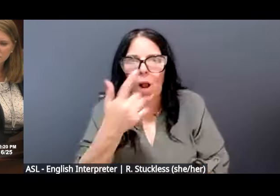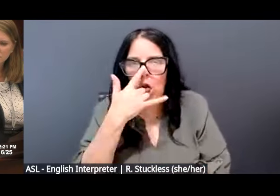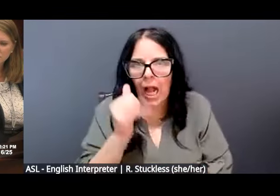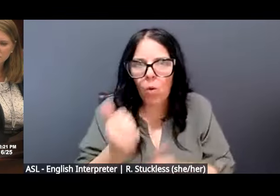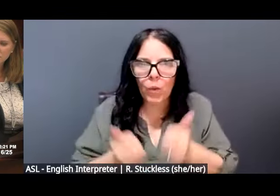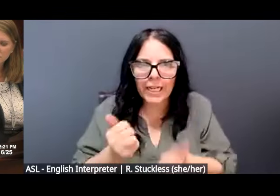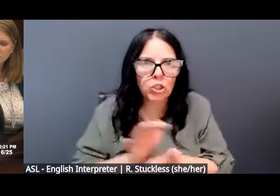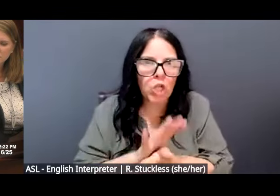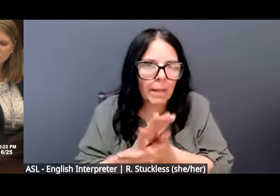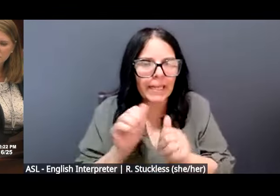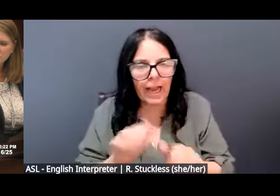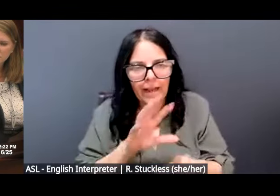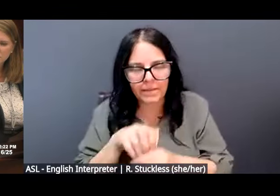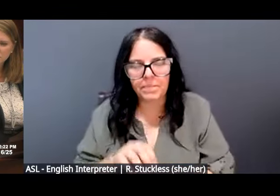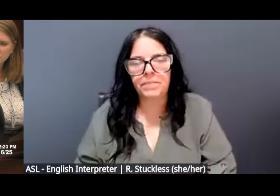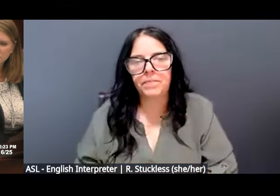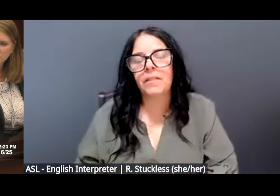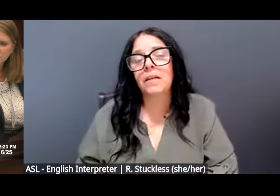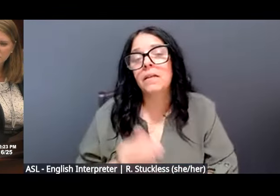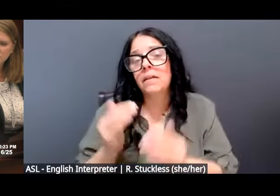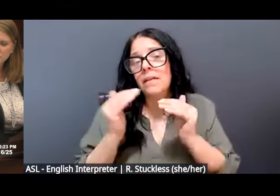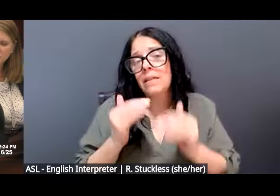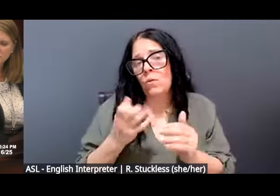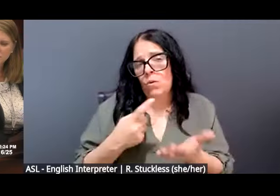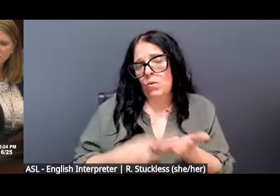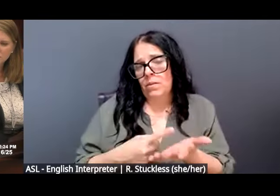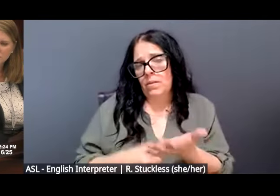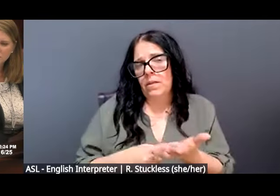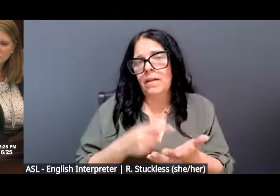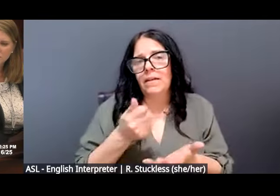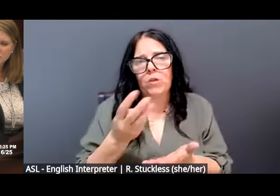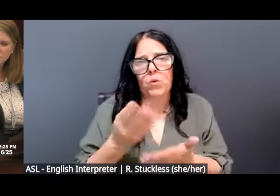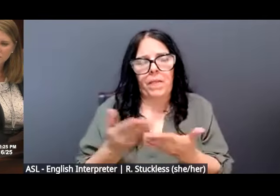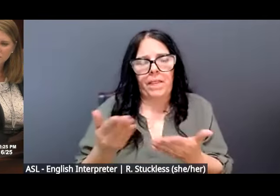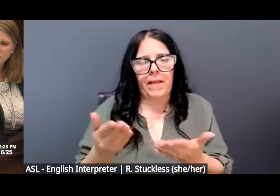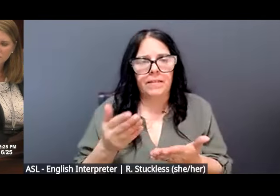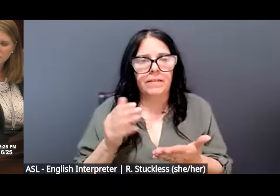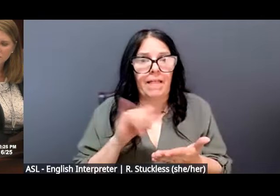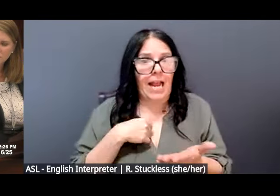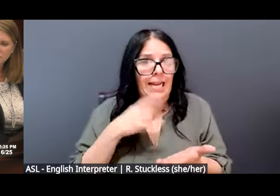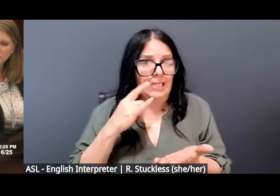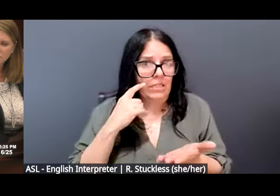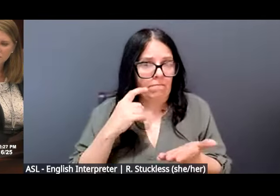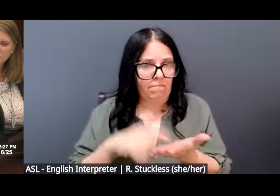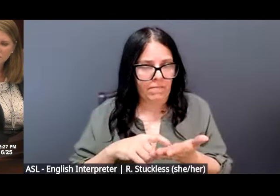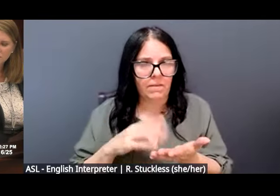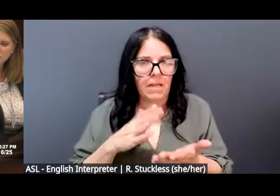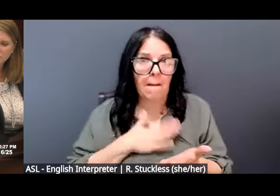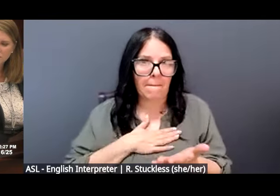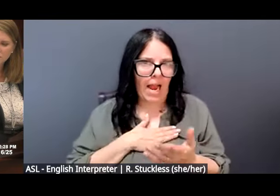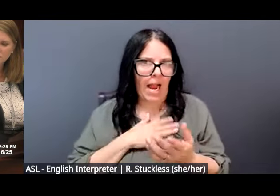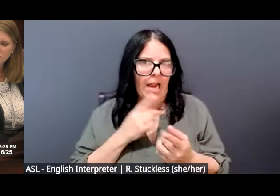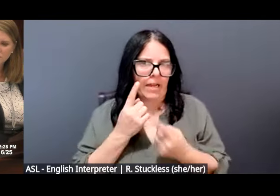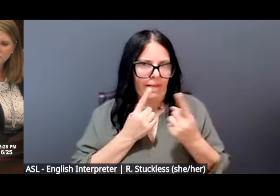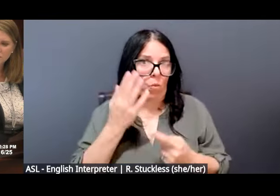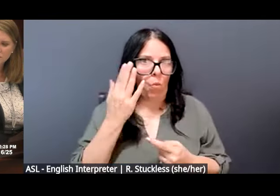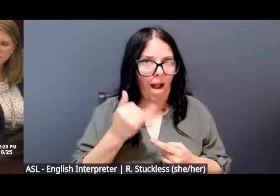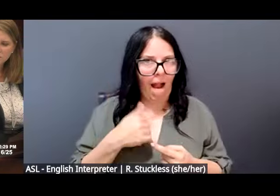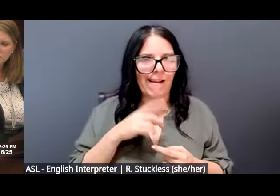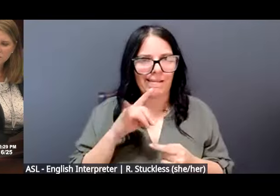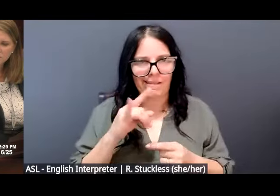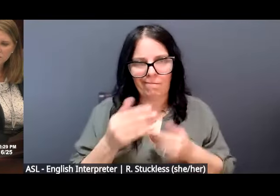I want to respond next to a couple of things throughout as well that I heard and kind of my rationale for what I did and why.